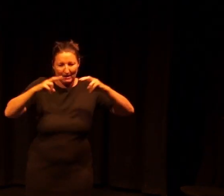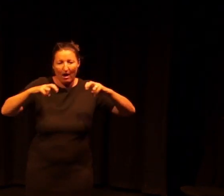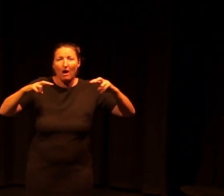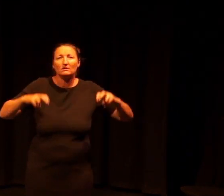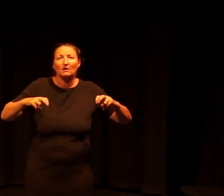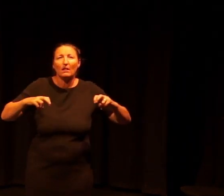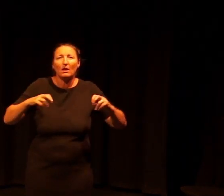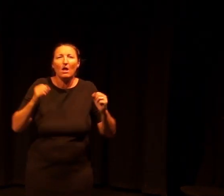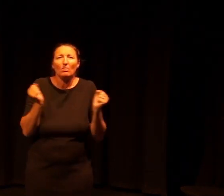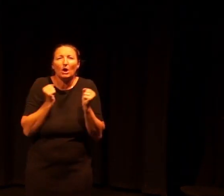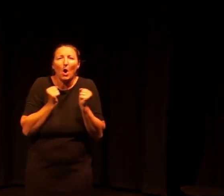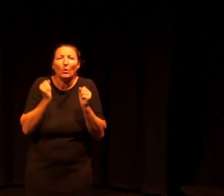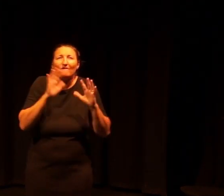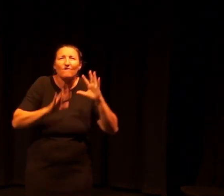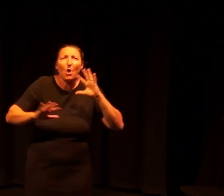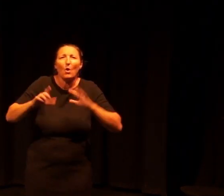of coffee-fueled smoke.